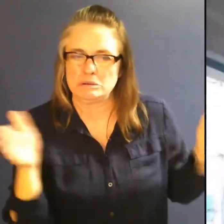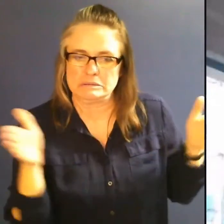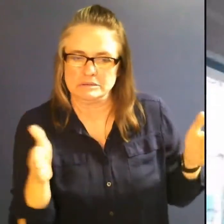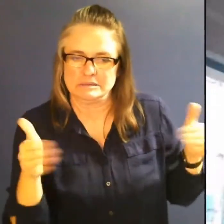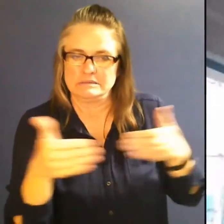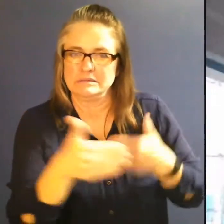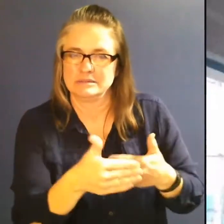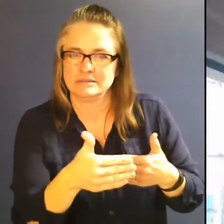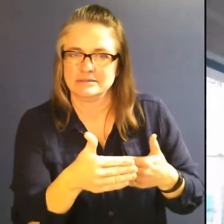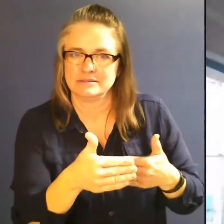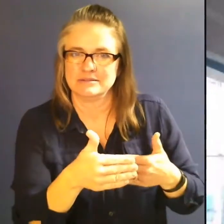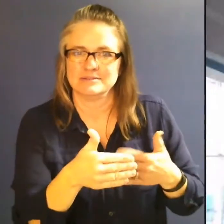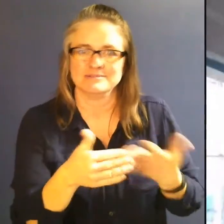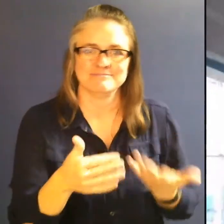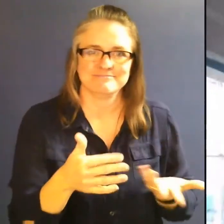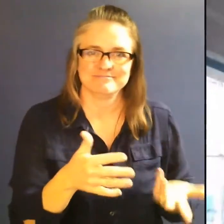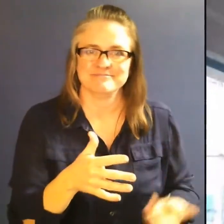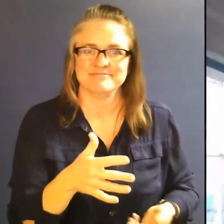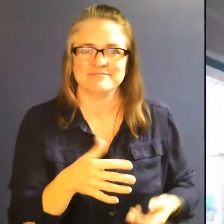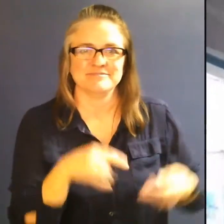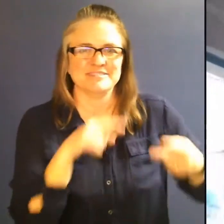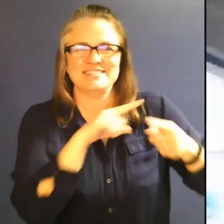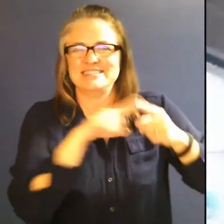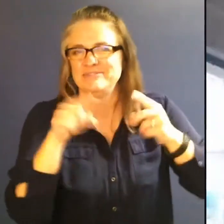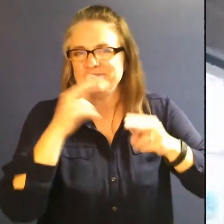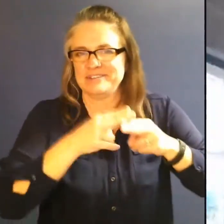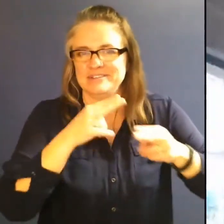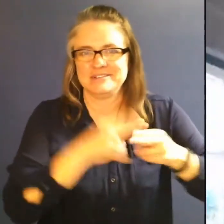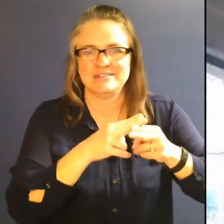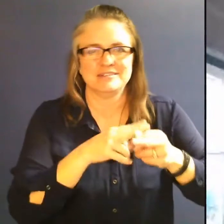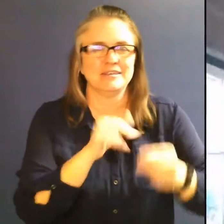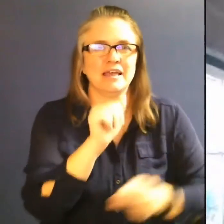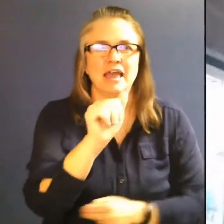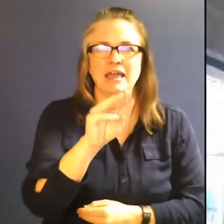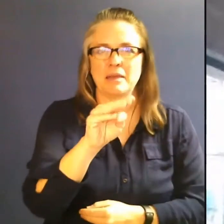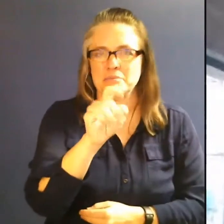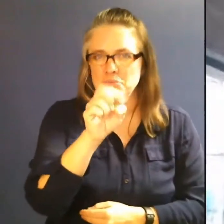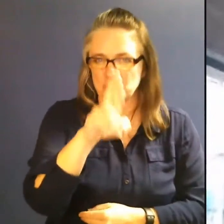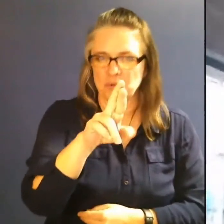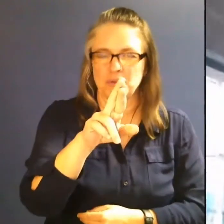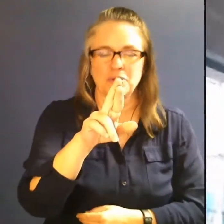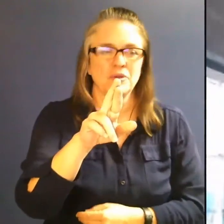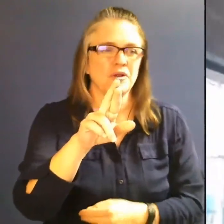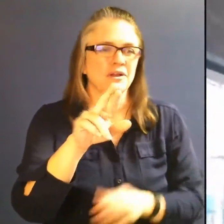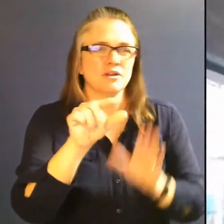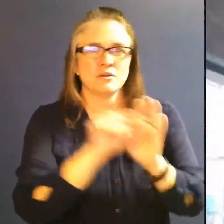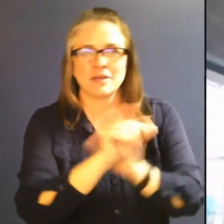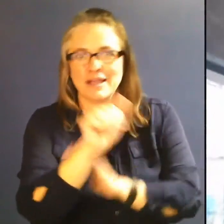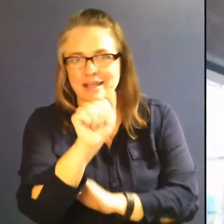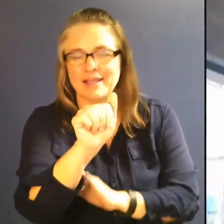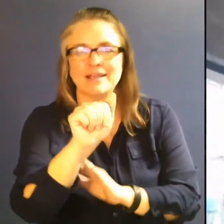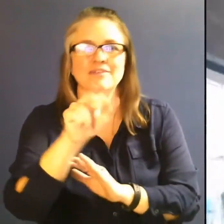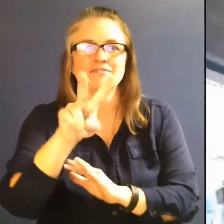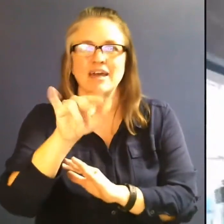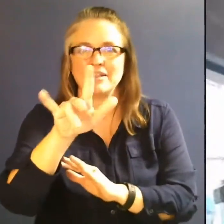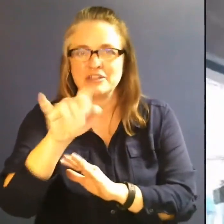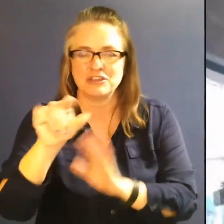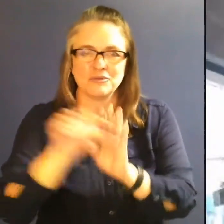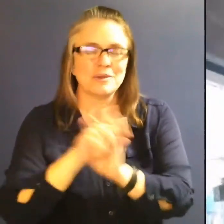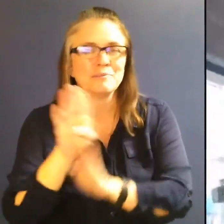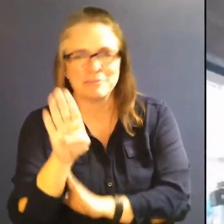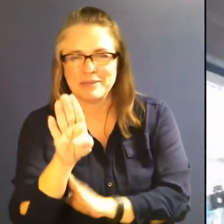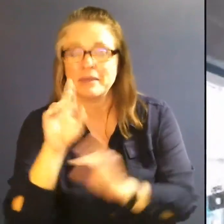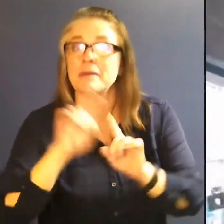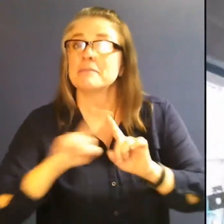Vermont Fancy and Amber, grade A, grade down to grade B. But the main thing